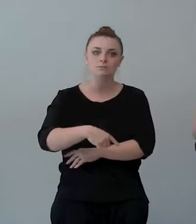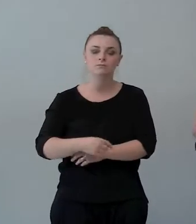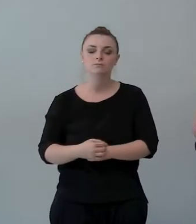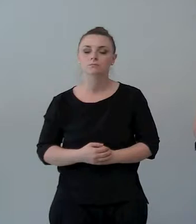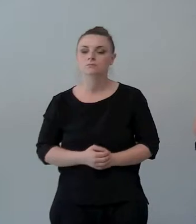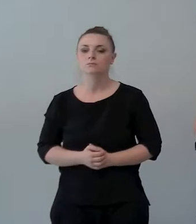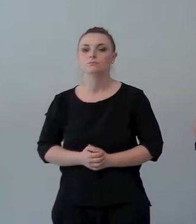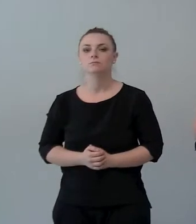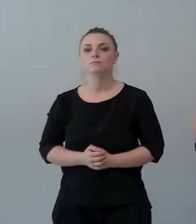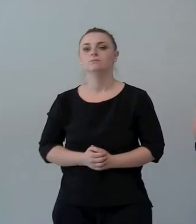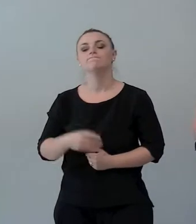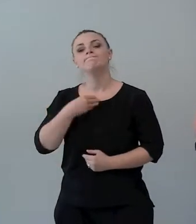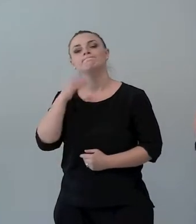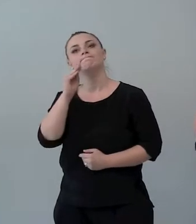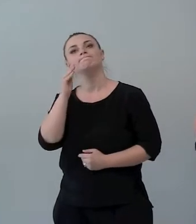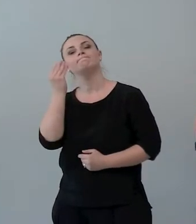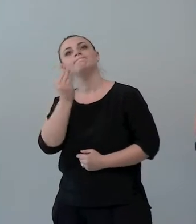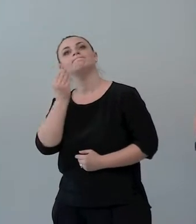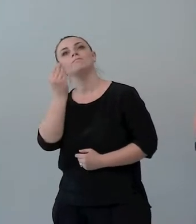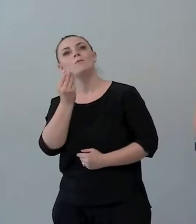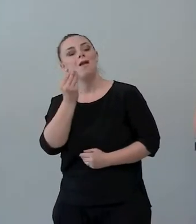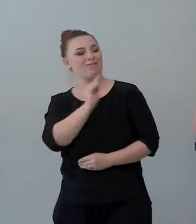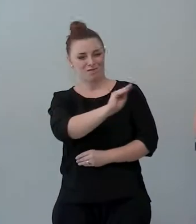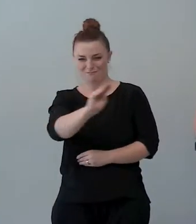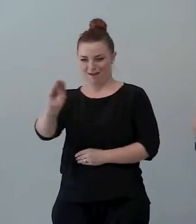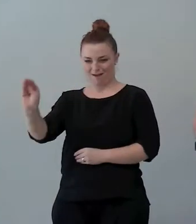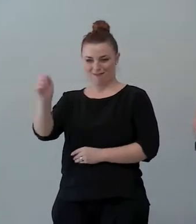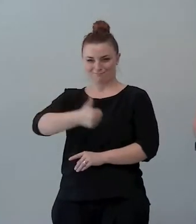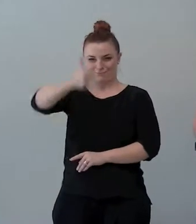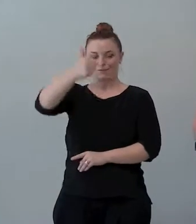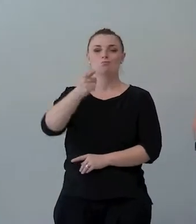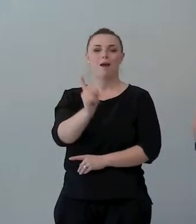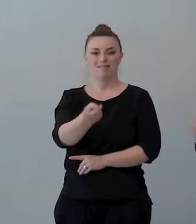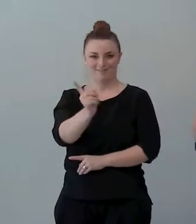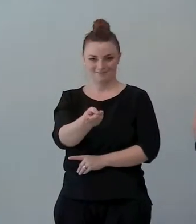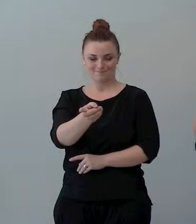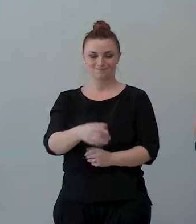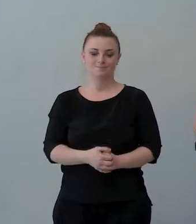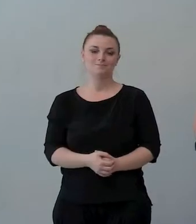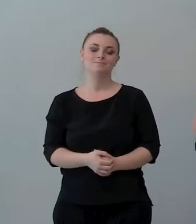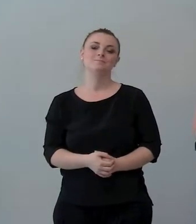Allora, la mia prima domanda per noi stamattina, so my first question is,